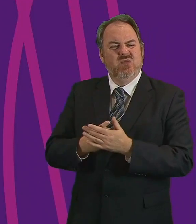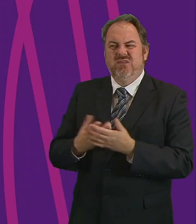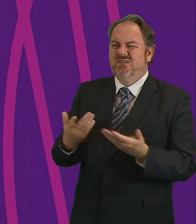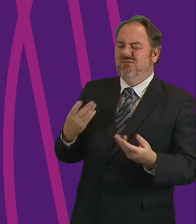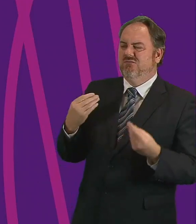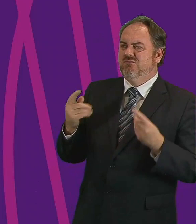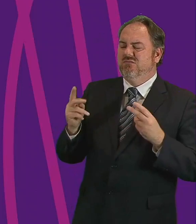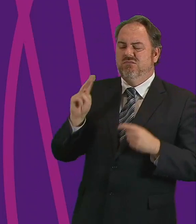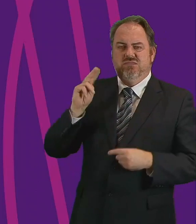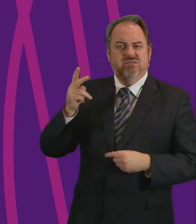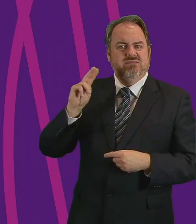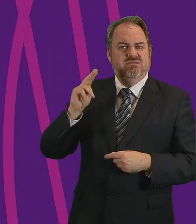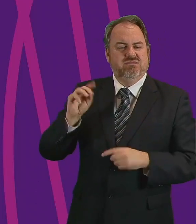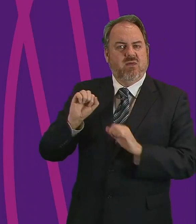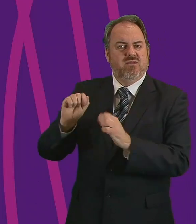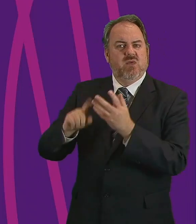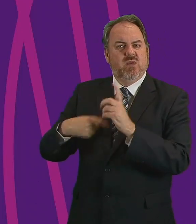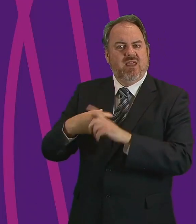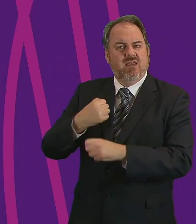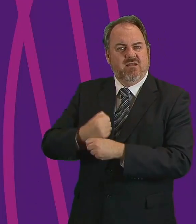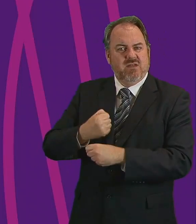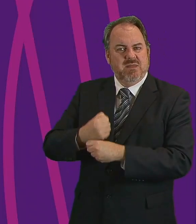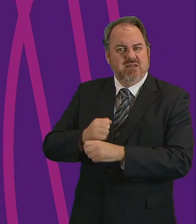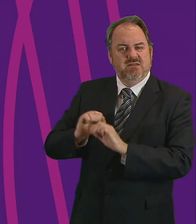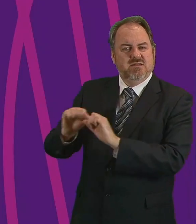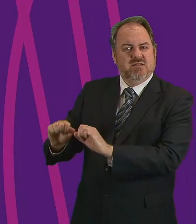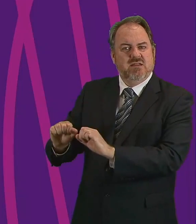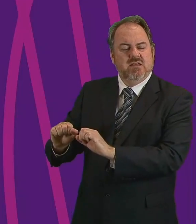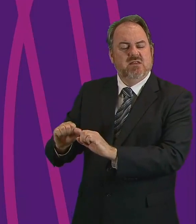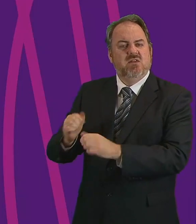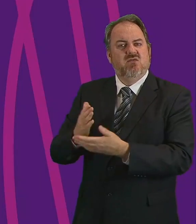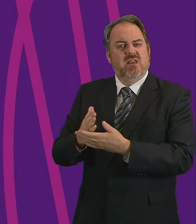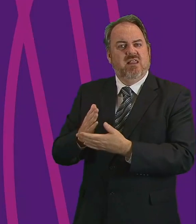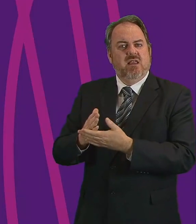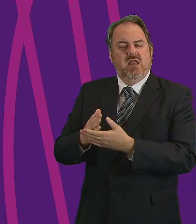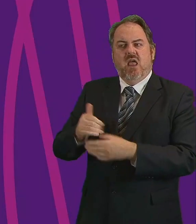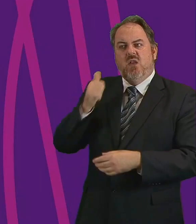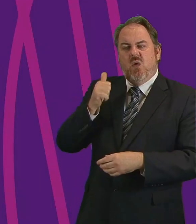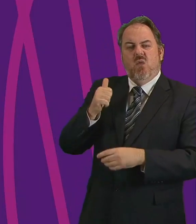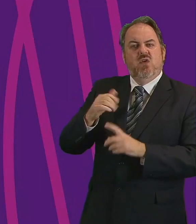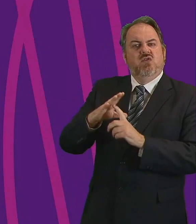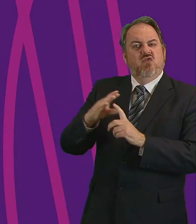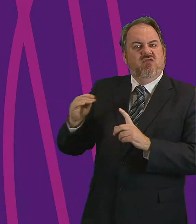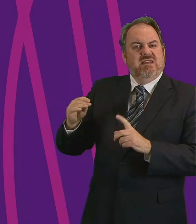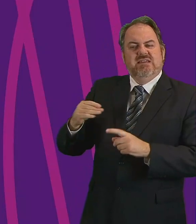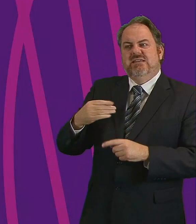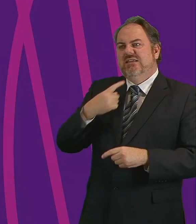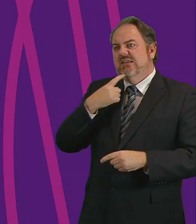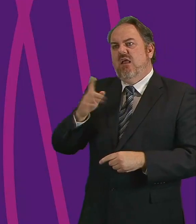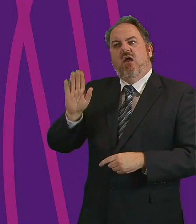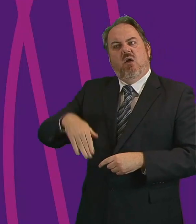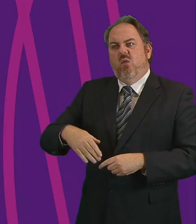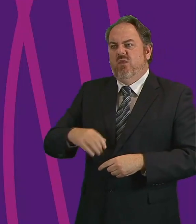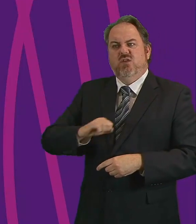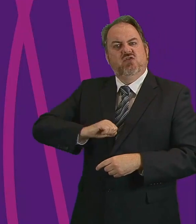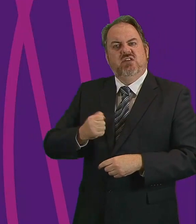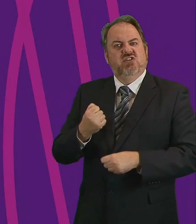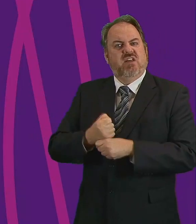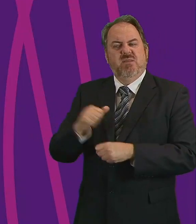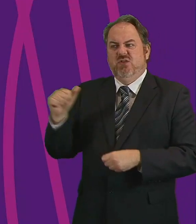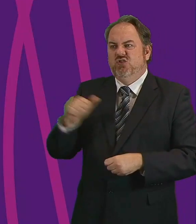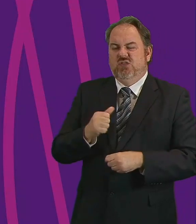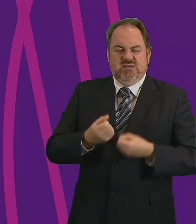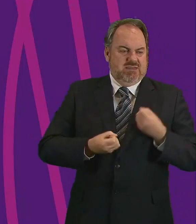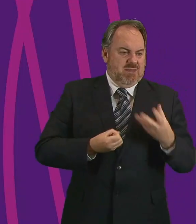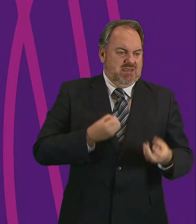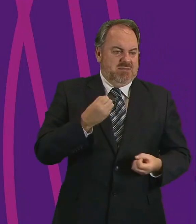the £155 million for local authorities that the opposition continually demanded that the Scottish Government pay out. The Scottish